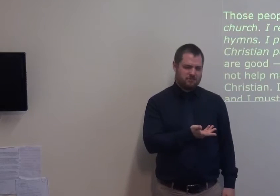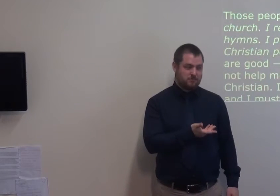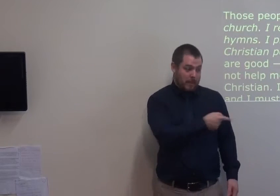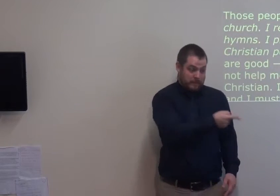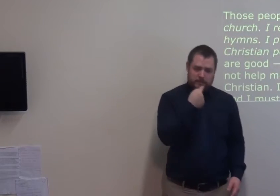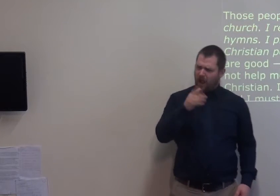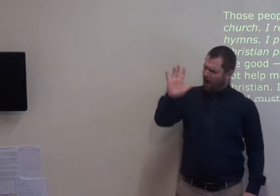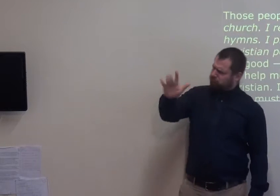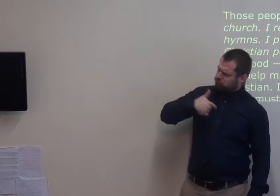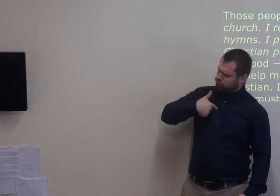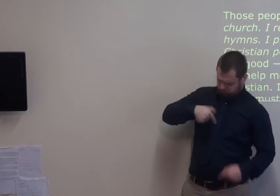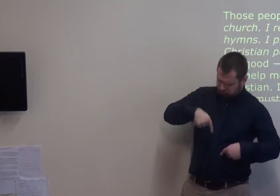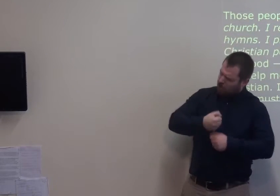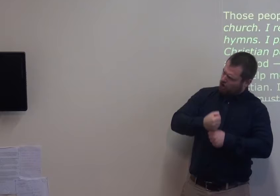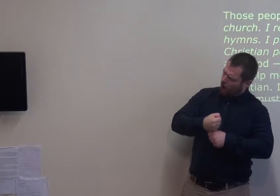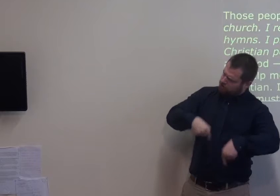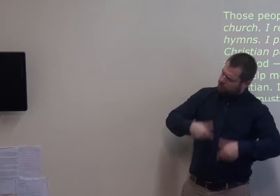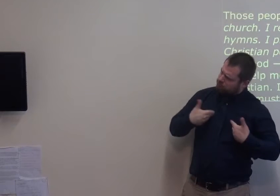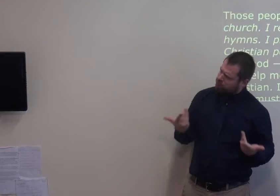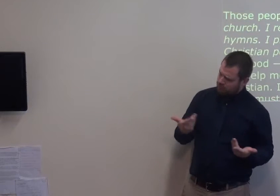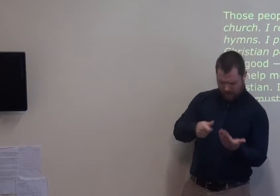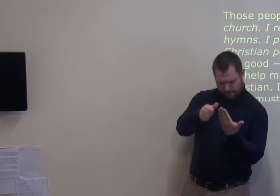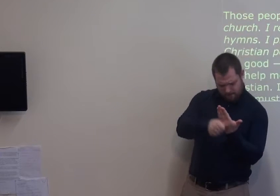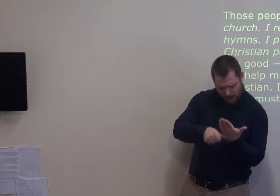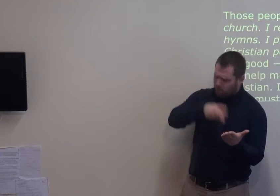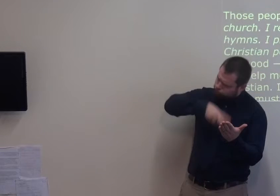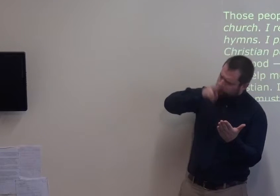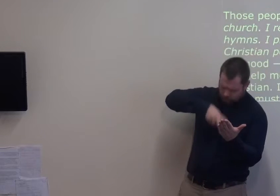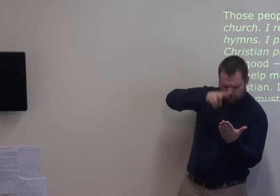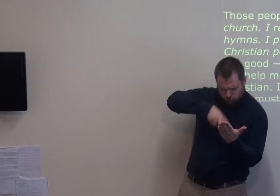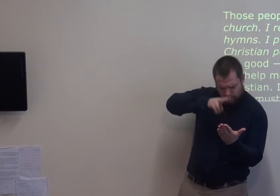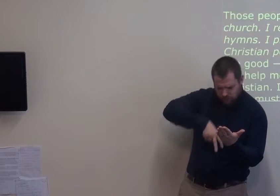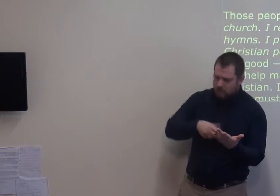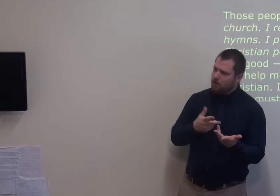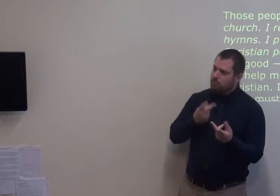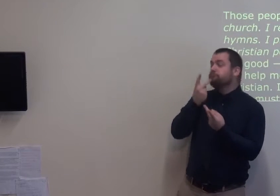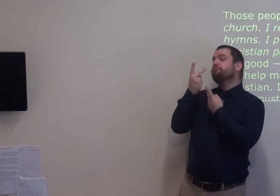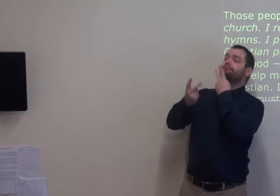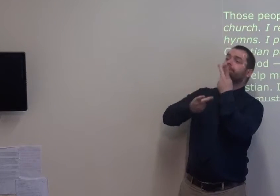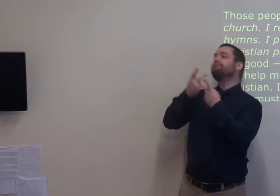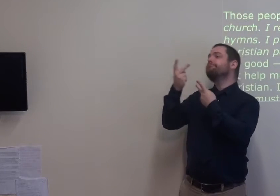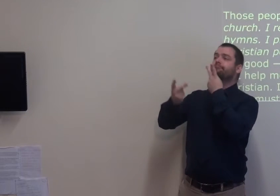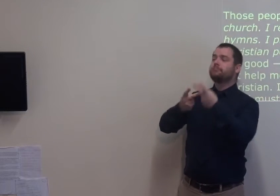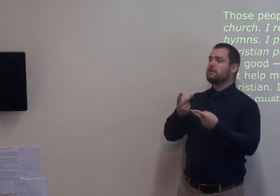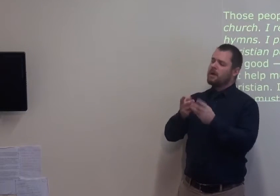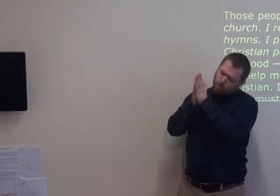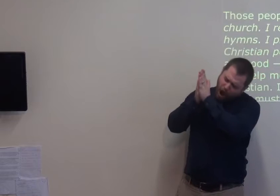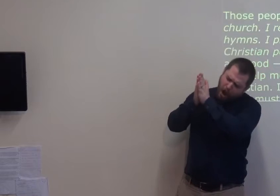I read the Bible. I sing hymns. I pray.